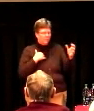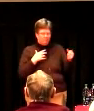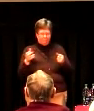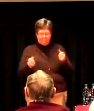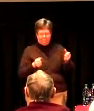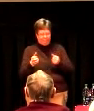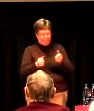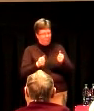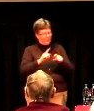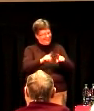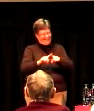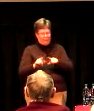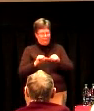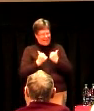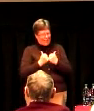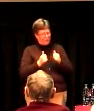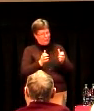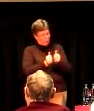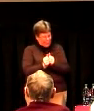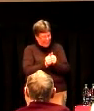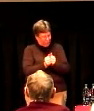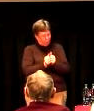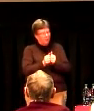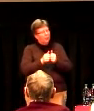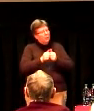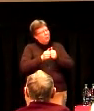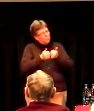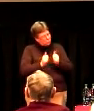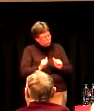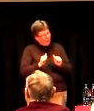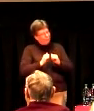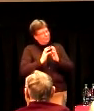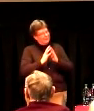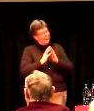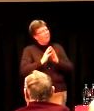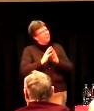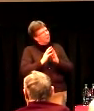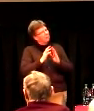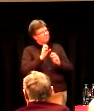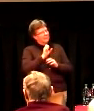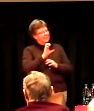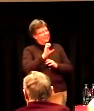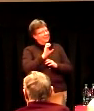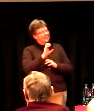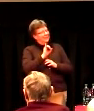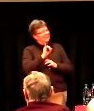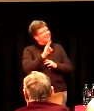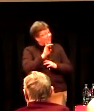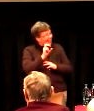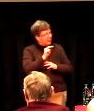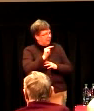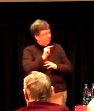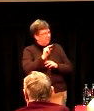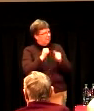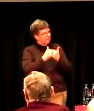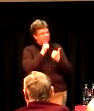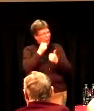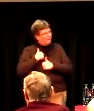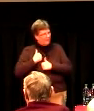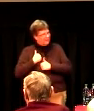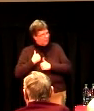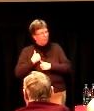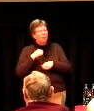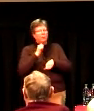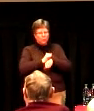together to try to form a civilian agency that was not military to